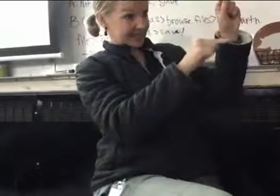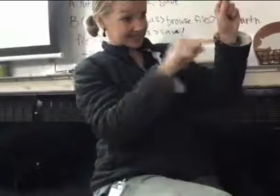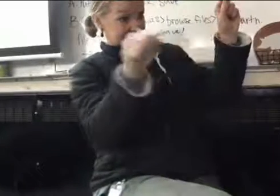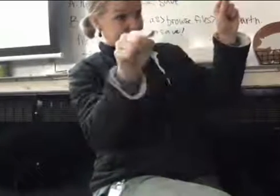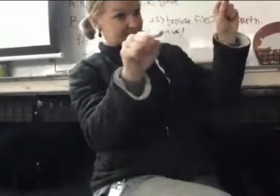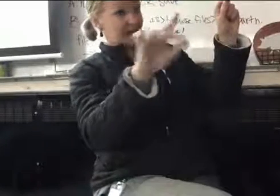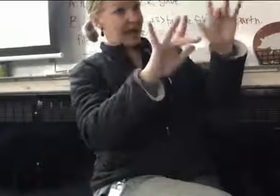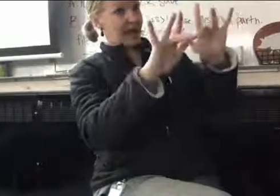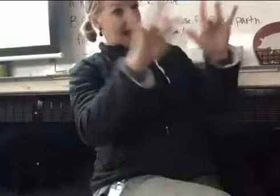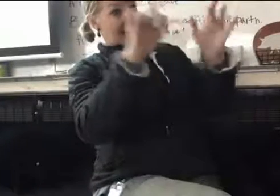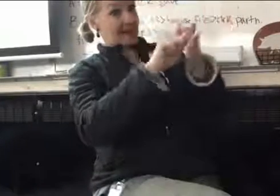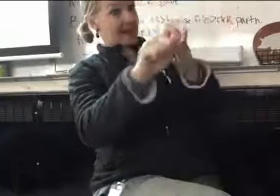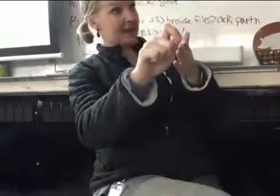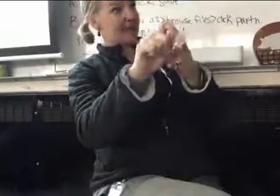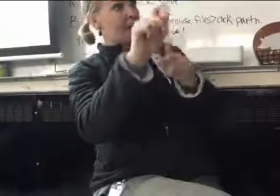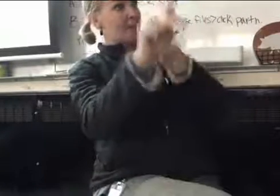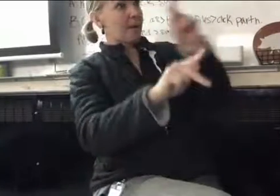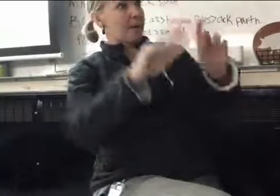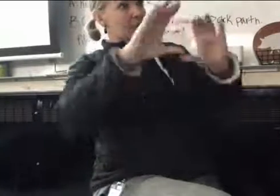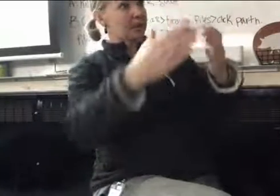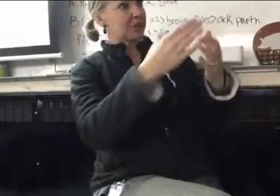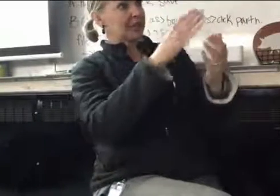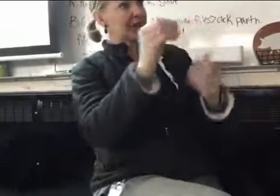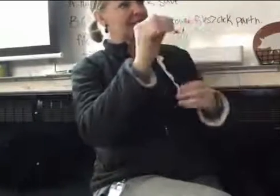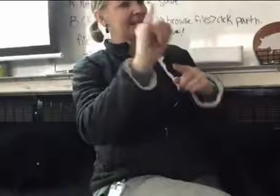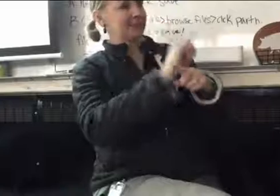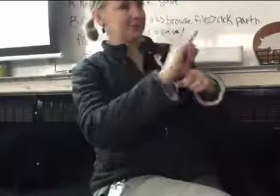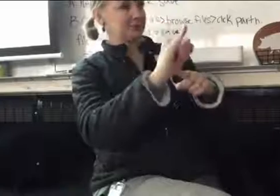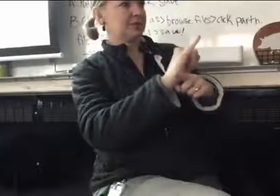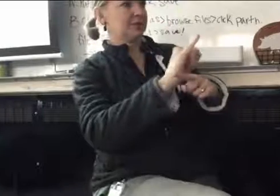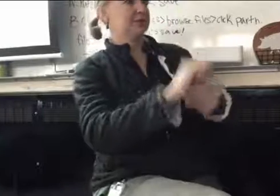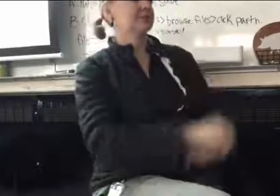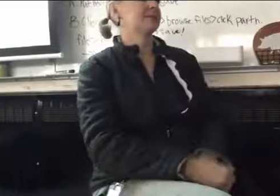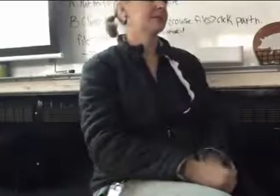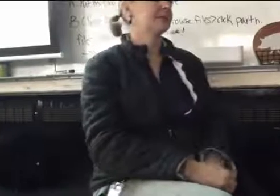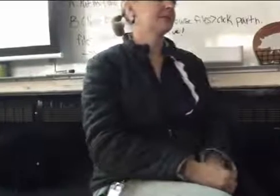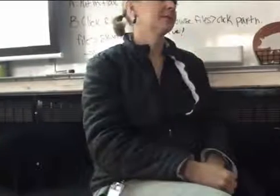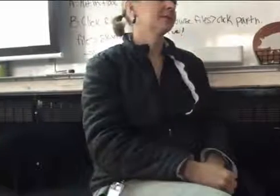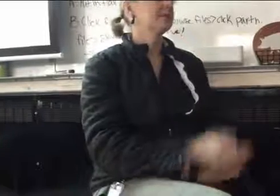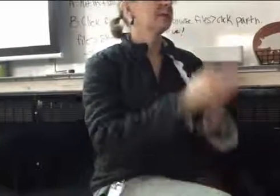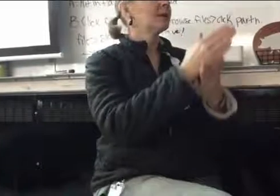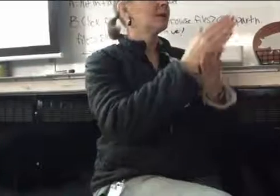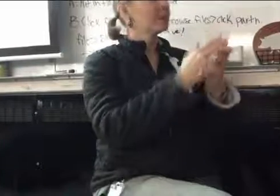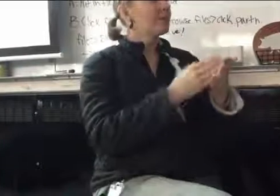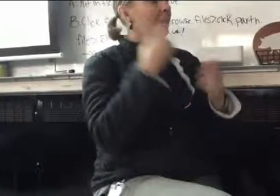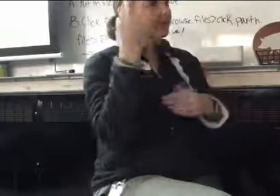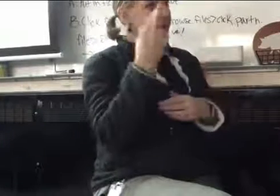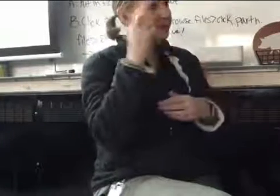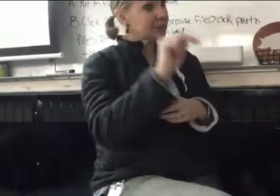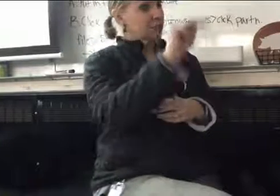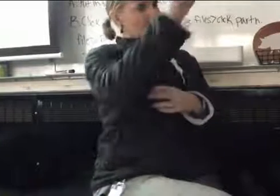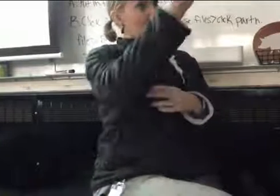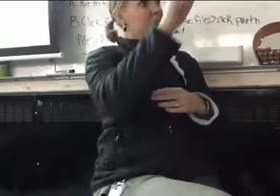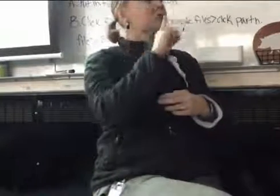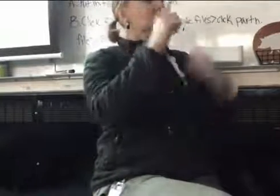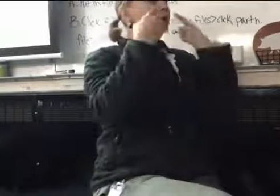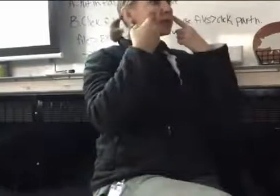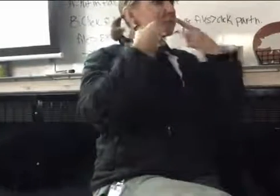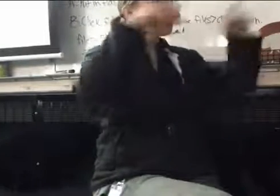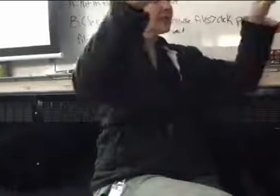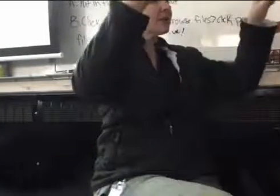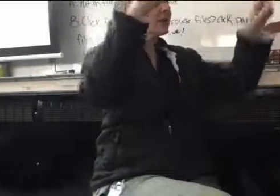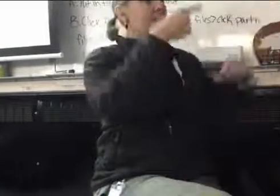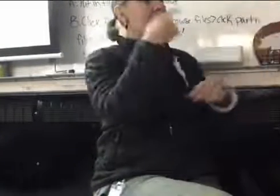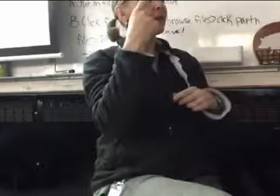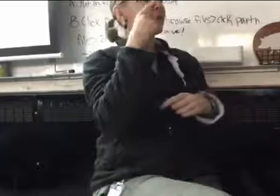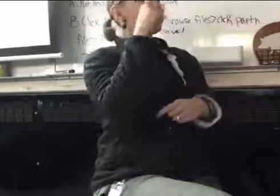highlight population and industry. Part of the reason why the North was so successful was because of the